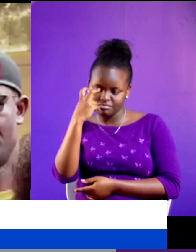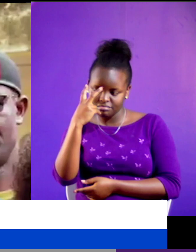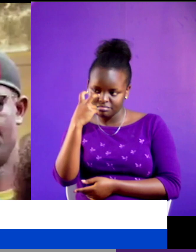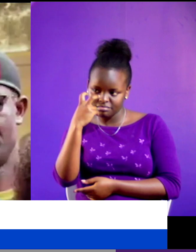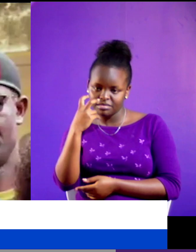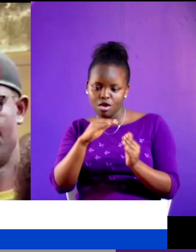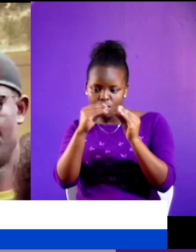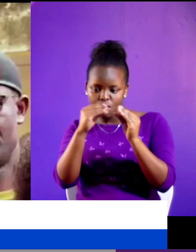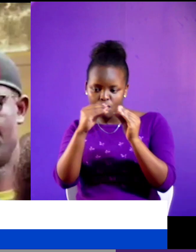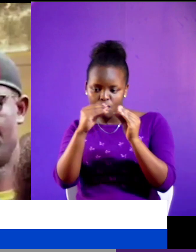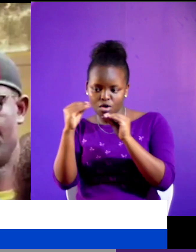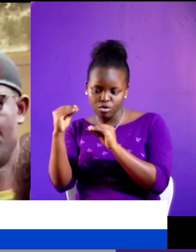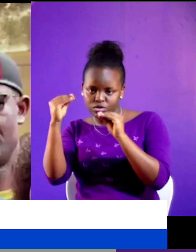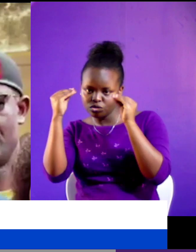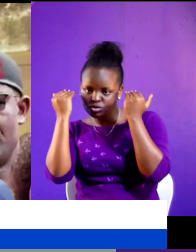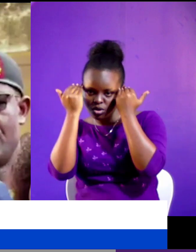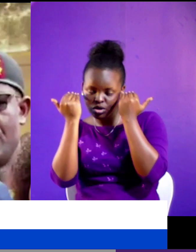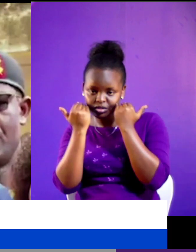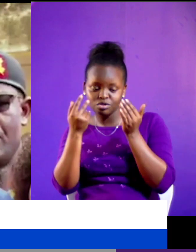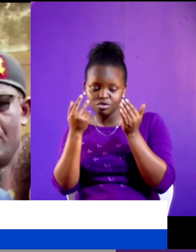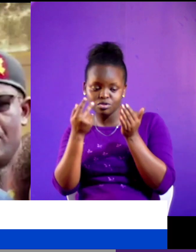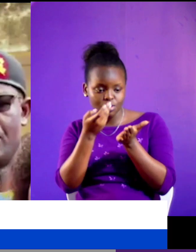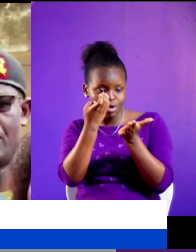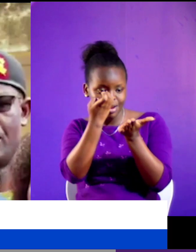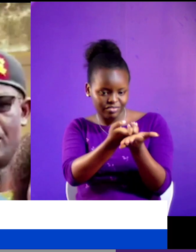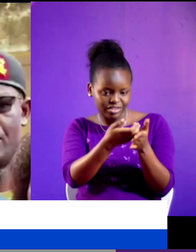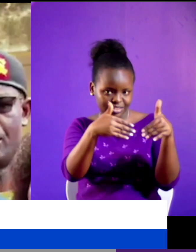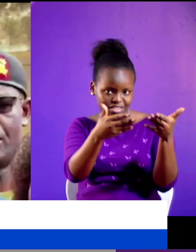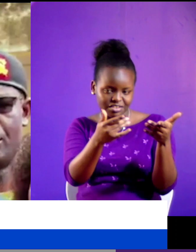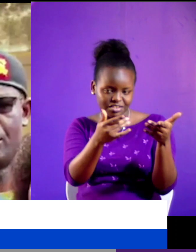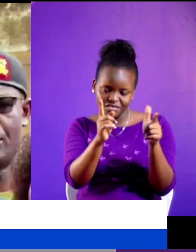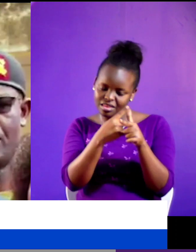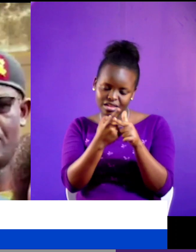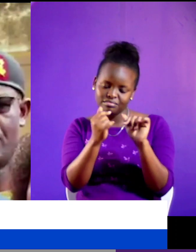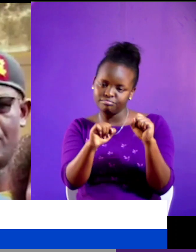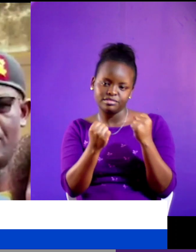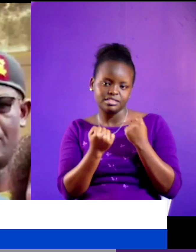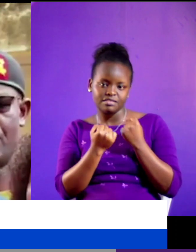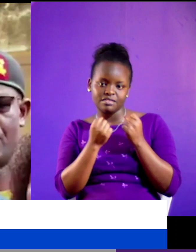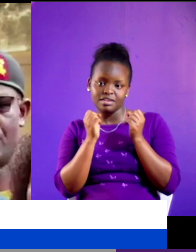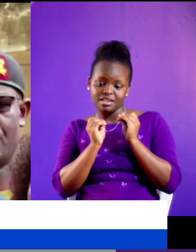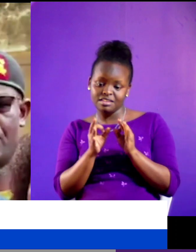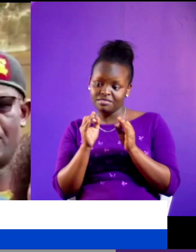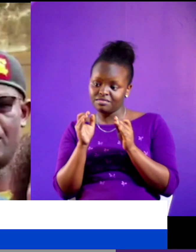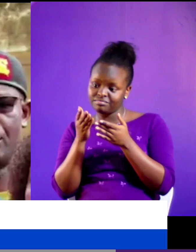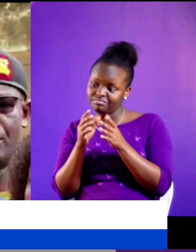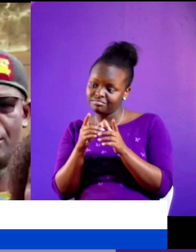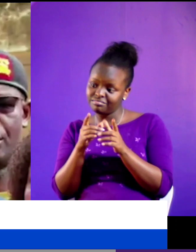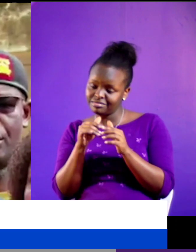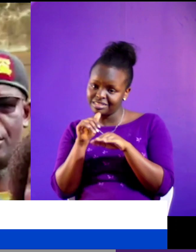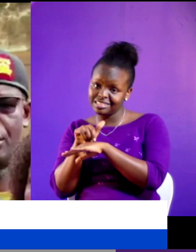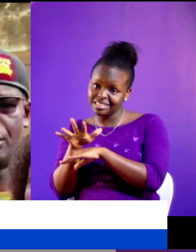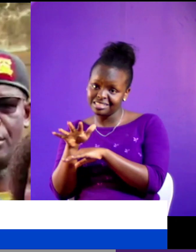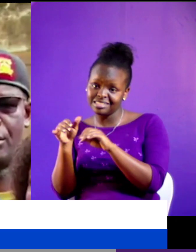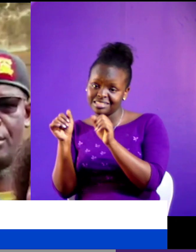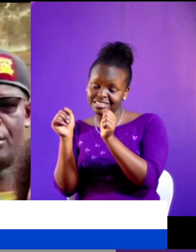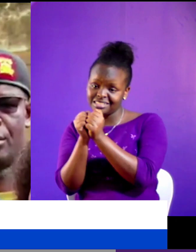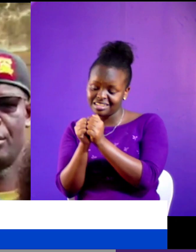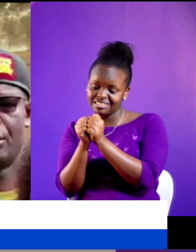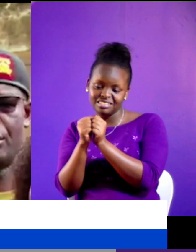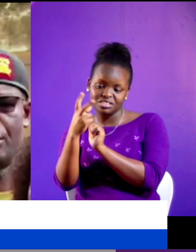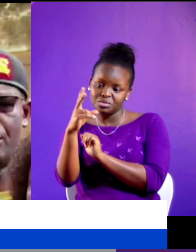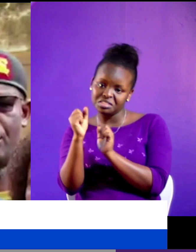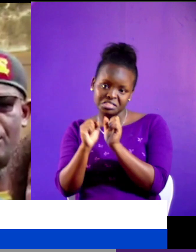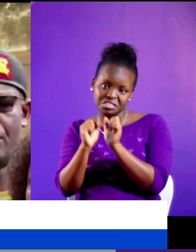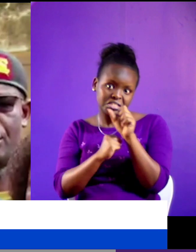go to court, you prove your innocence, and you will be safe. If you are sentenced for 10 years, 15 years, you will come back alive than